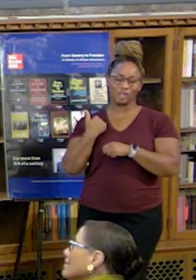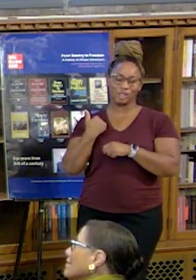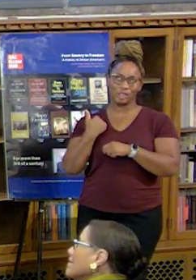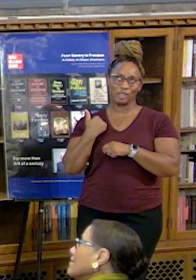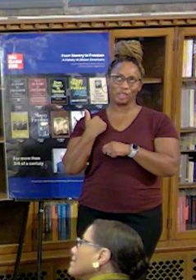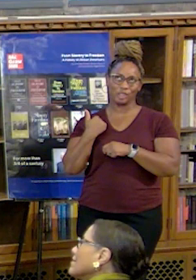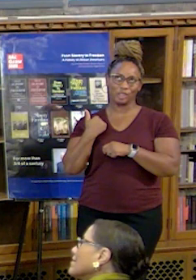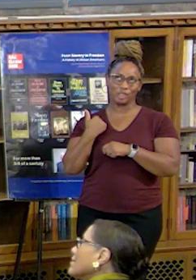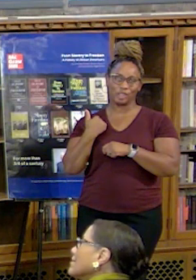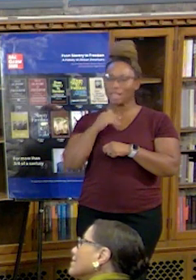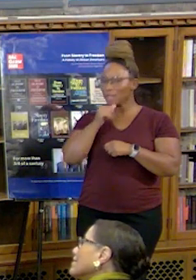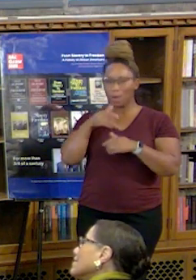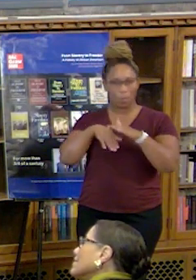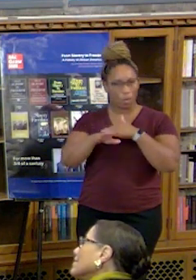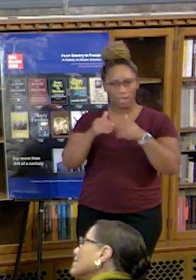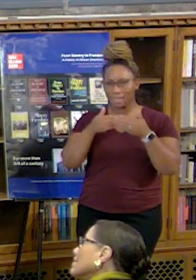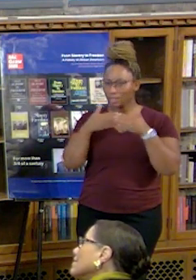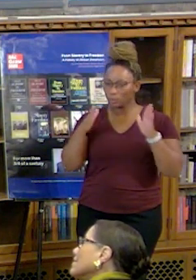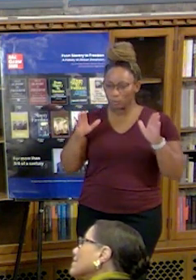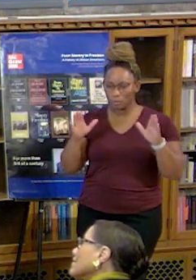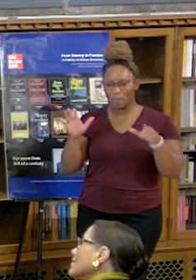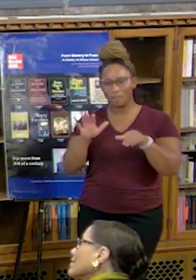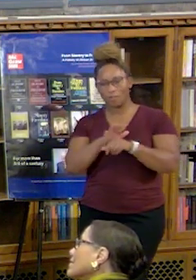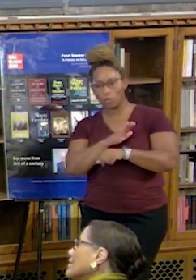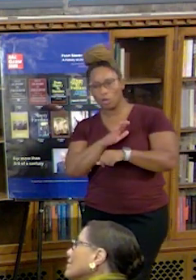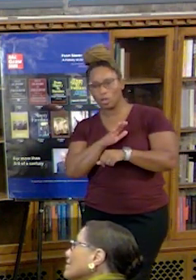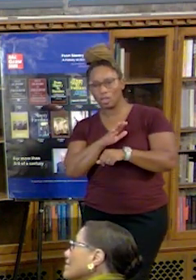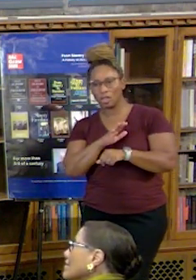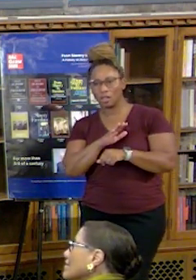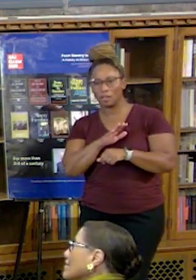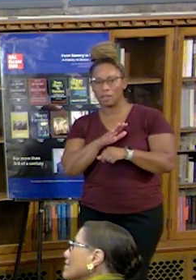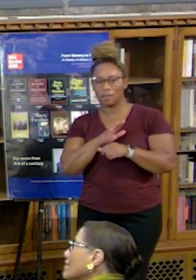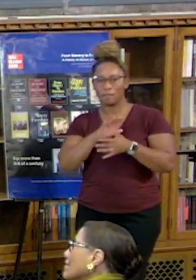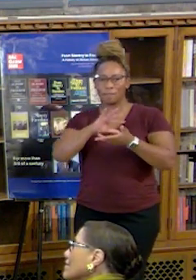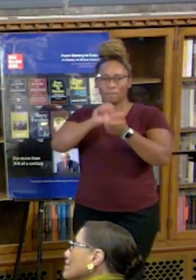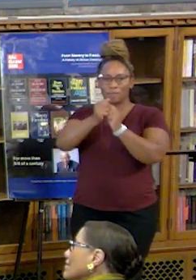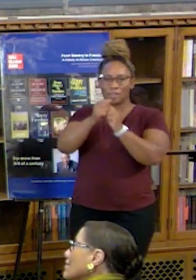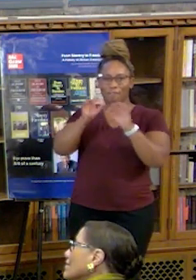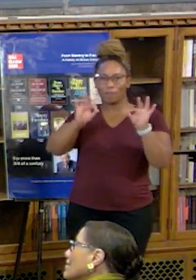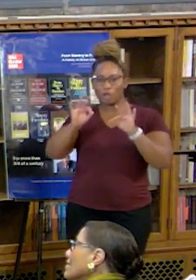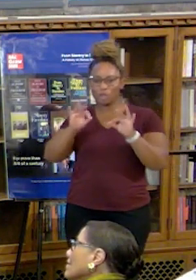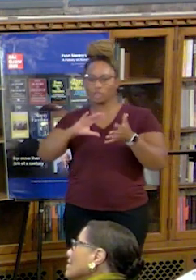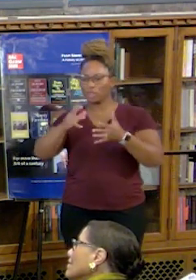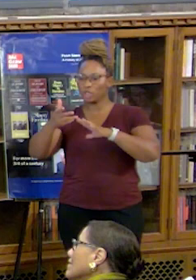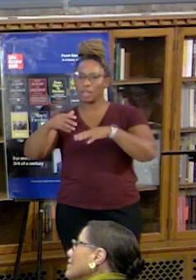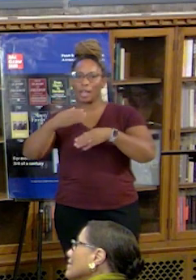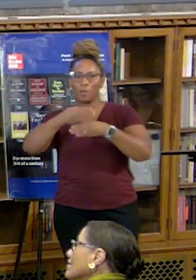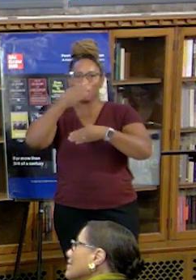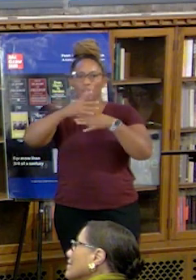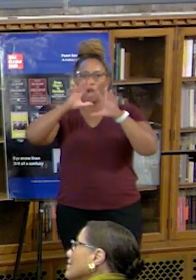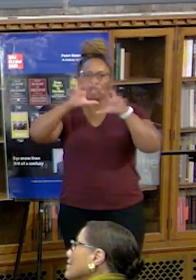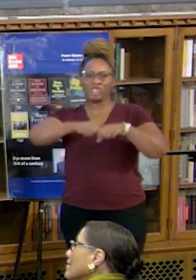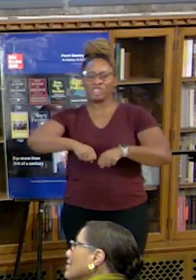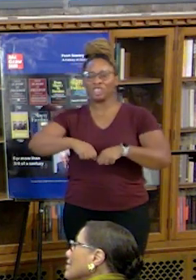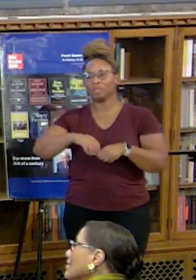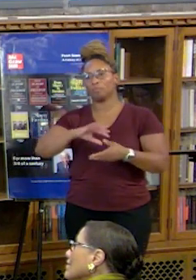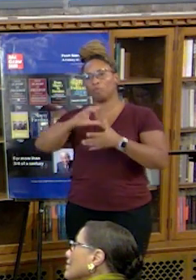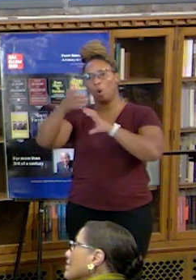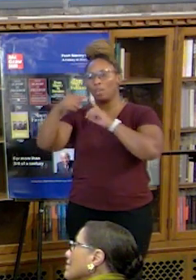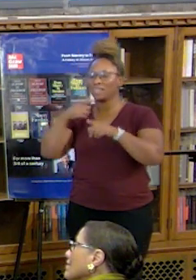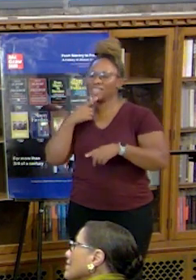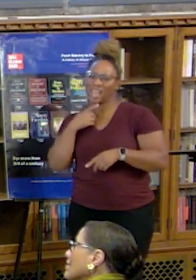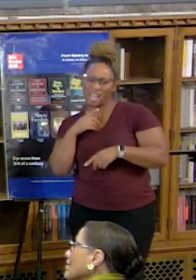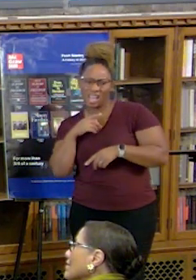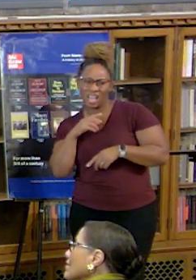walk into a room full of say smashed up furniture and broken windows and just